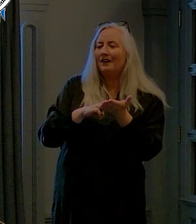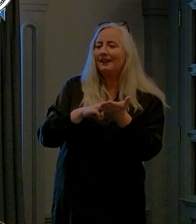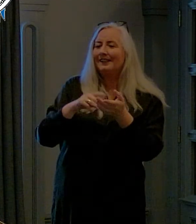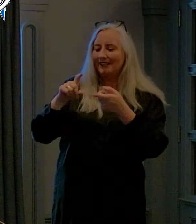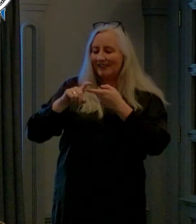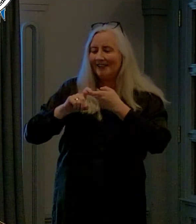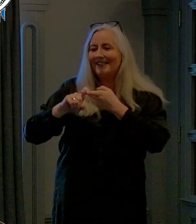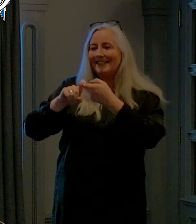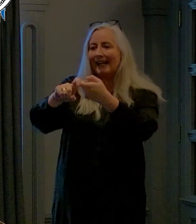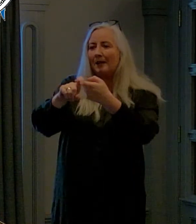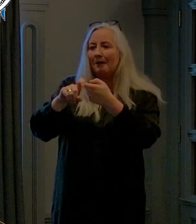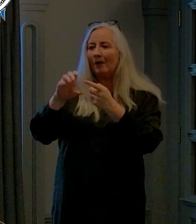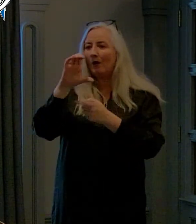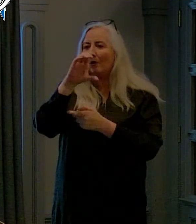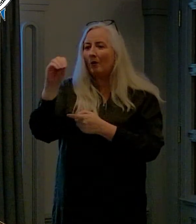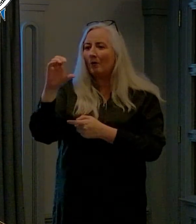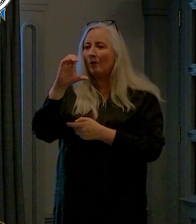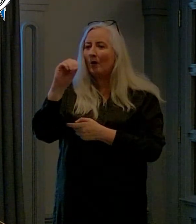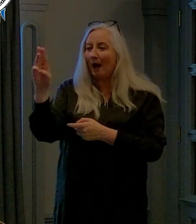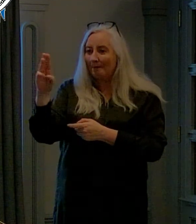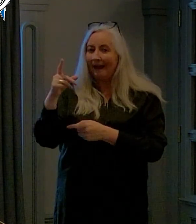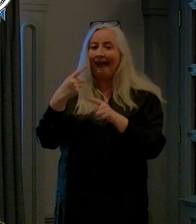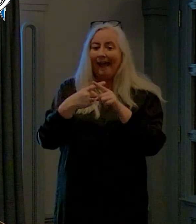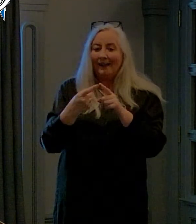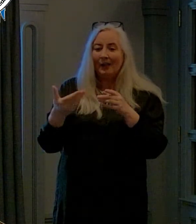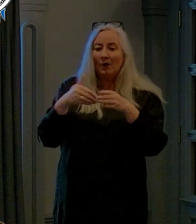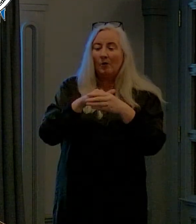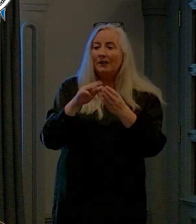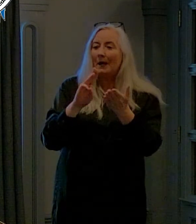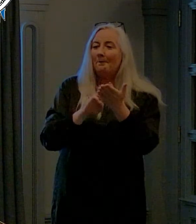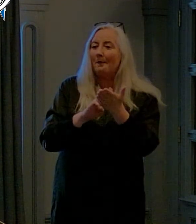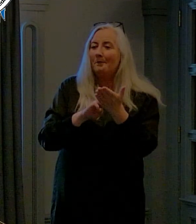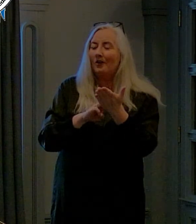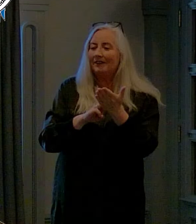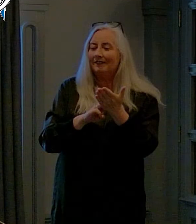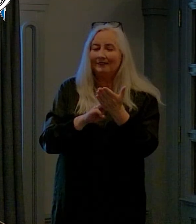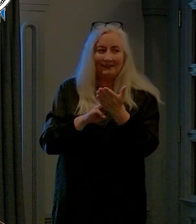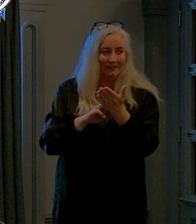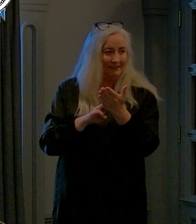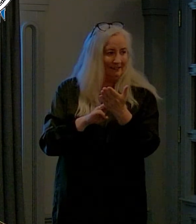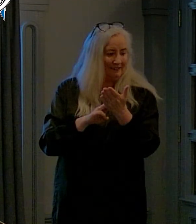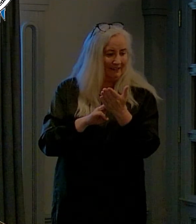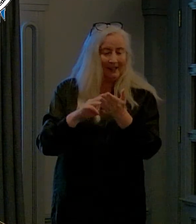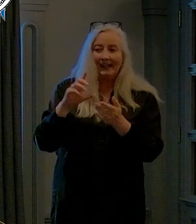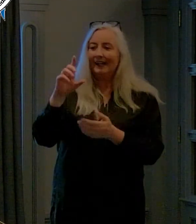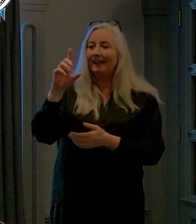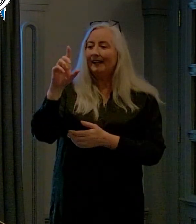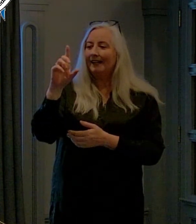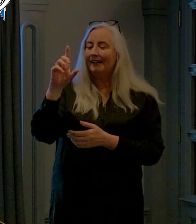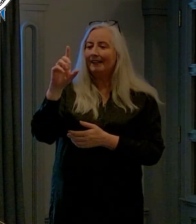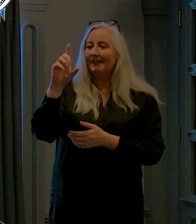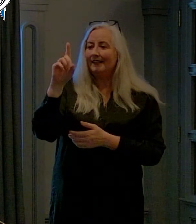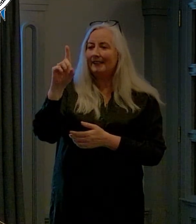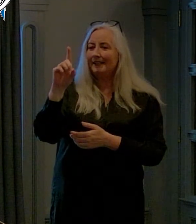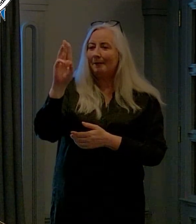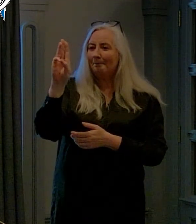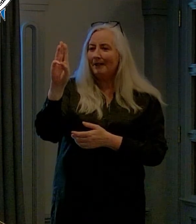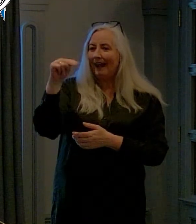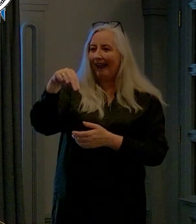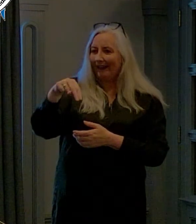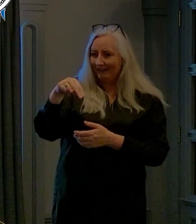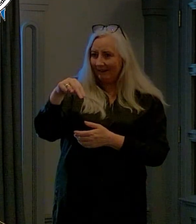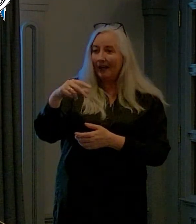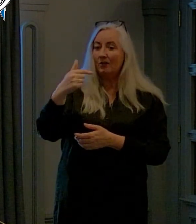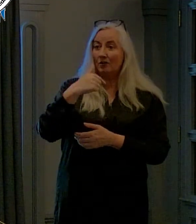Energy Cooperative, and through being a member of the Kerry Sustainable Energy Cooperative, which is a member of the PPN, I was then able to put